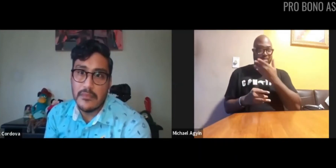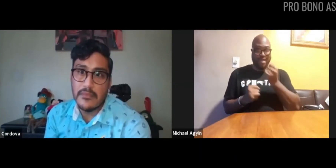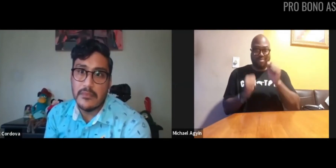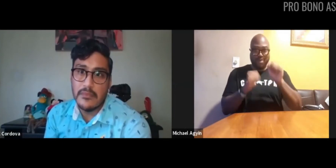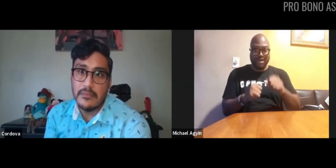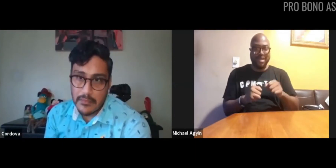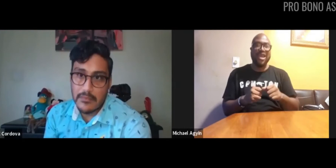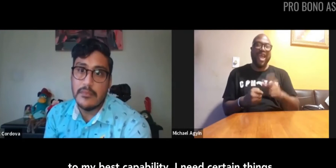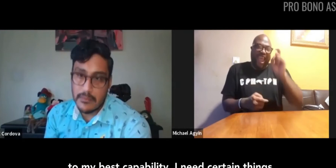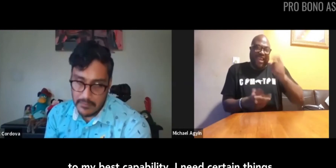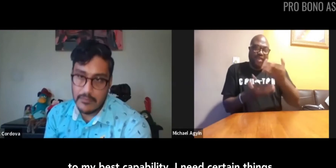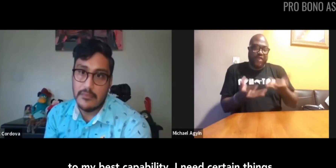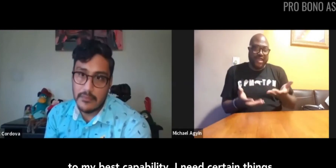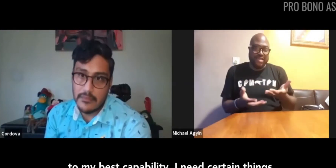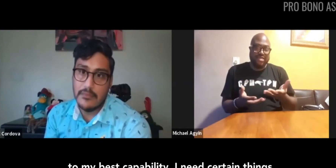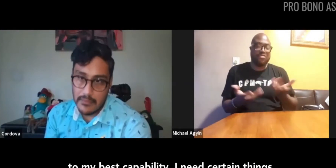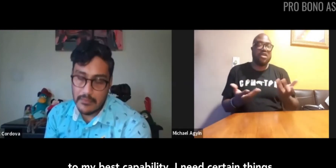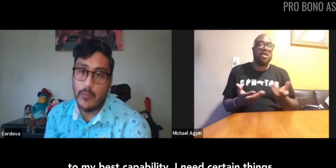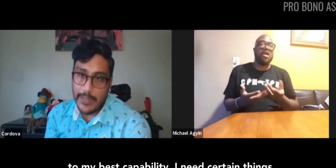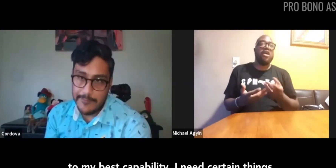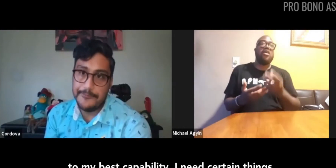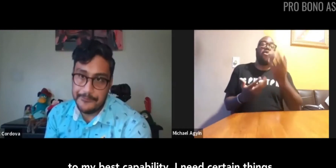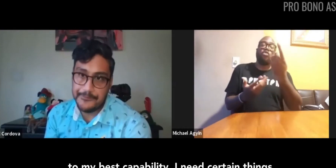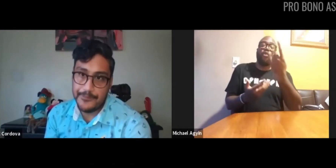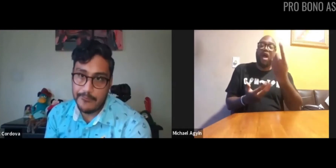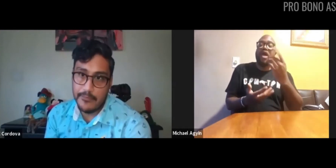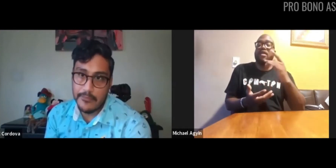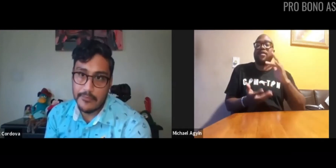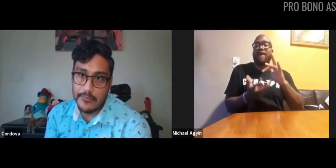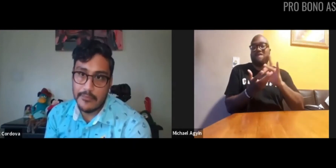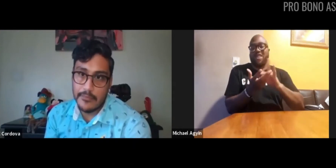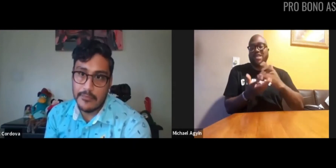functions to my best capability, I need certain things.